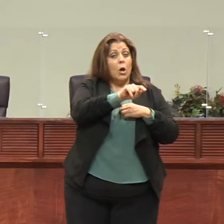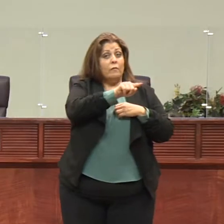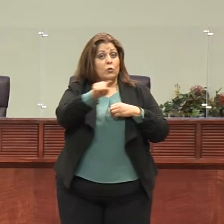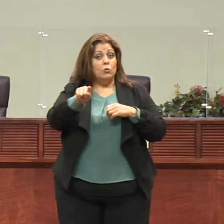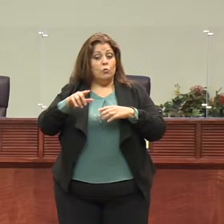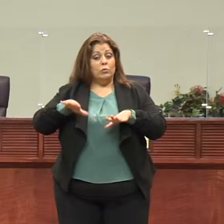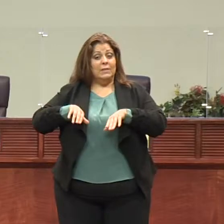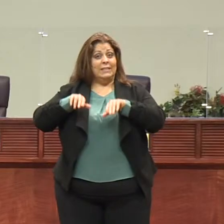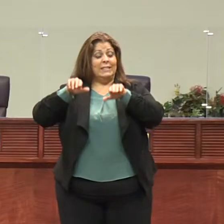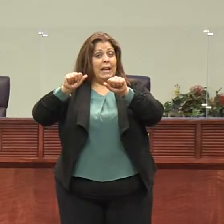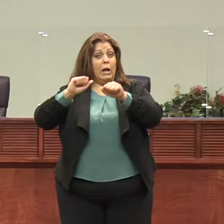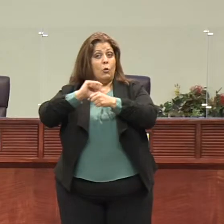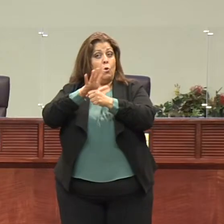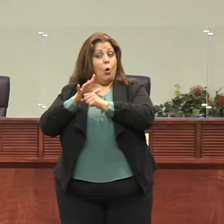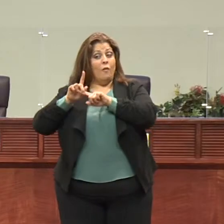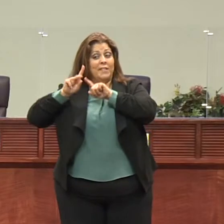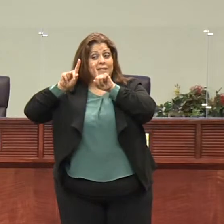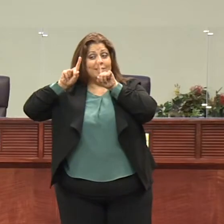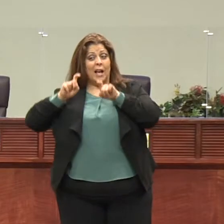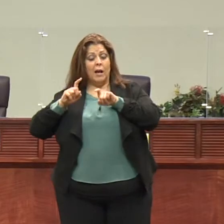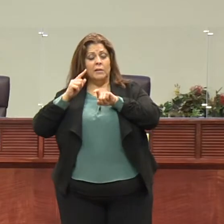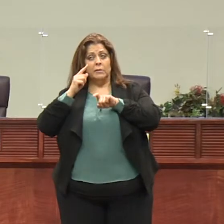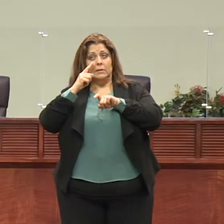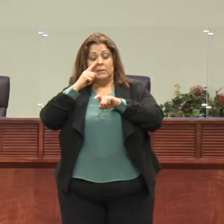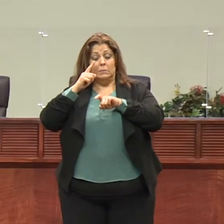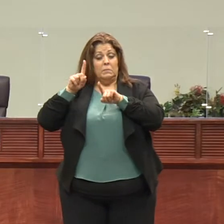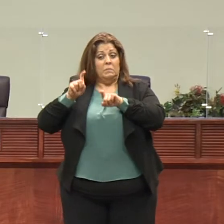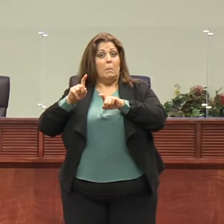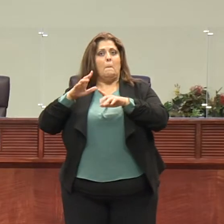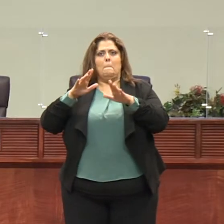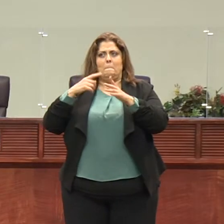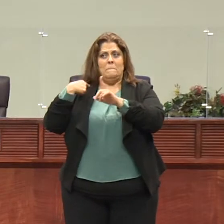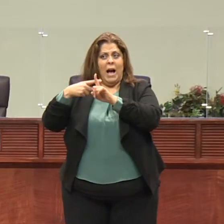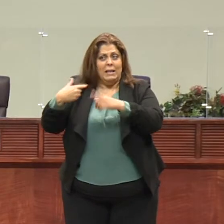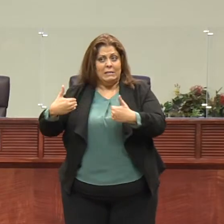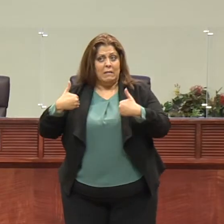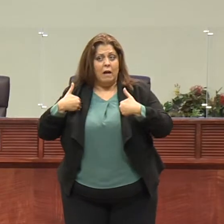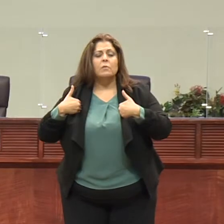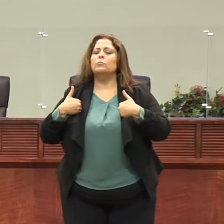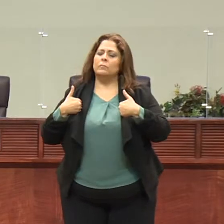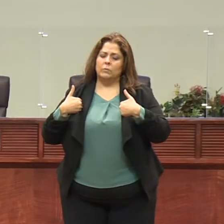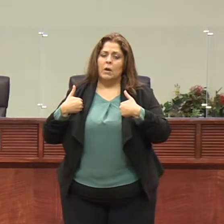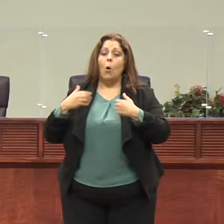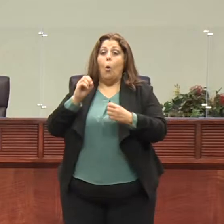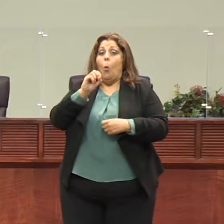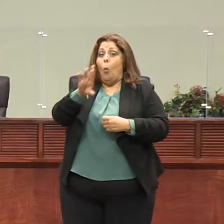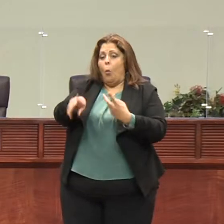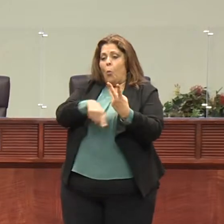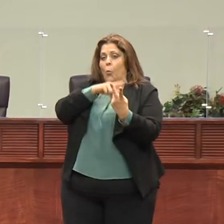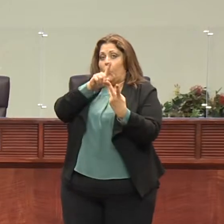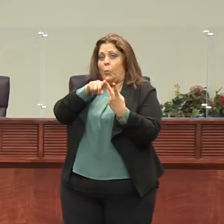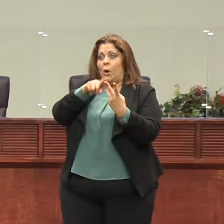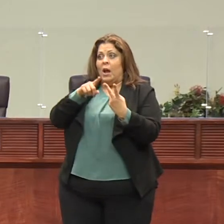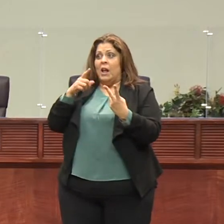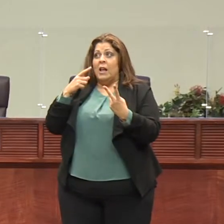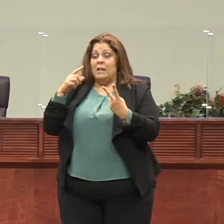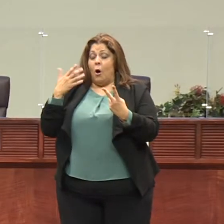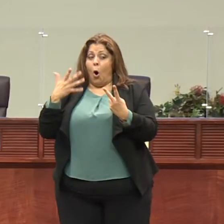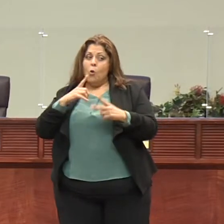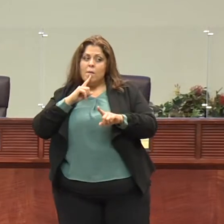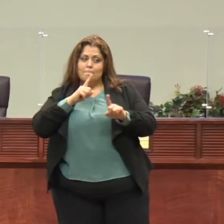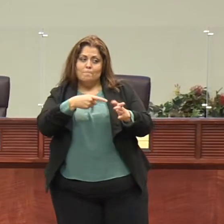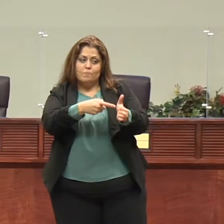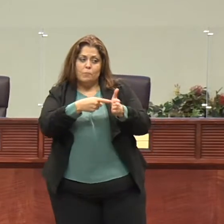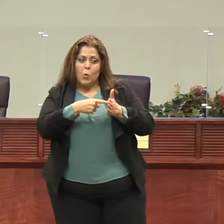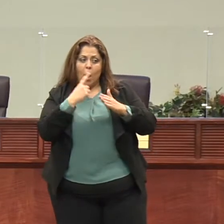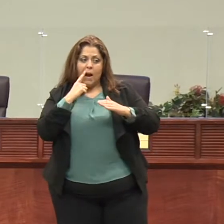COVID in the last 14 days or who is under mandatory quarantine or isolation